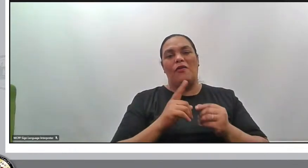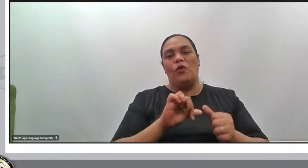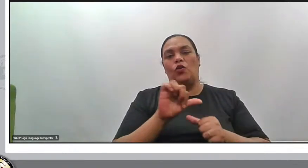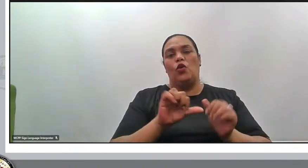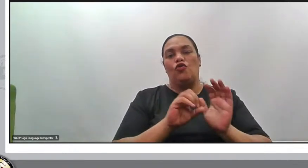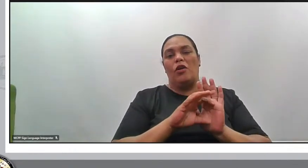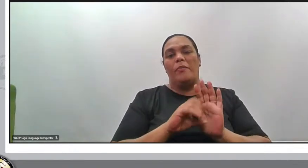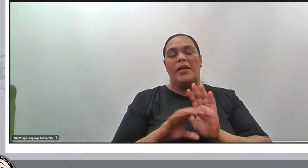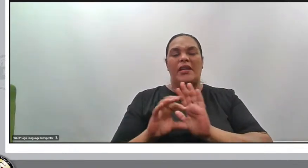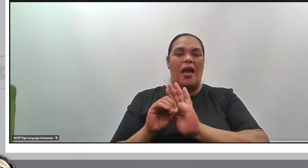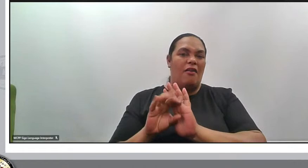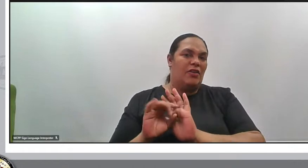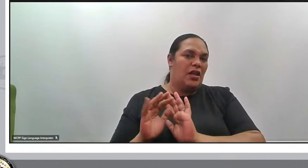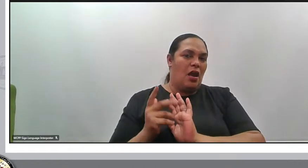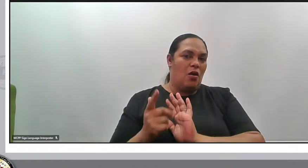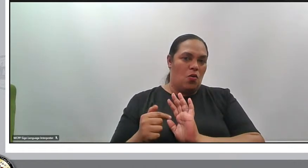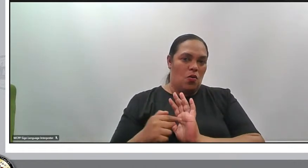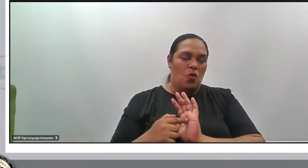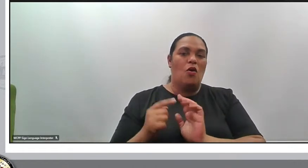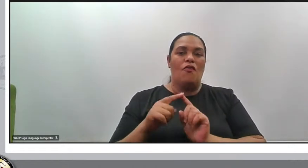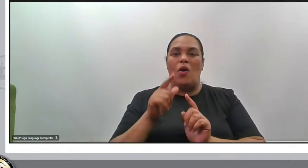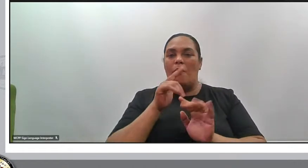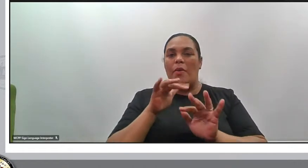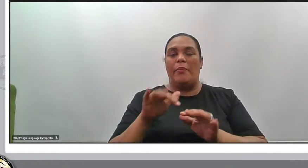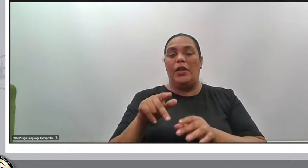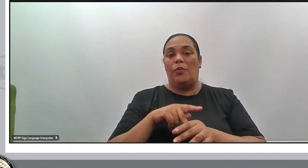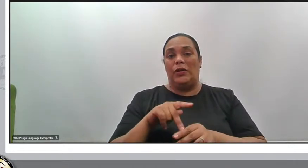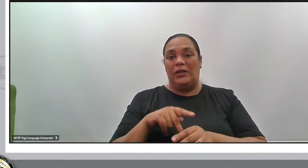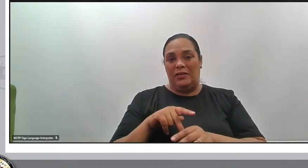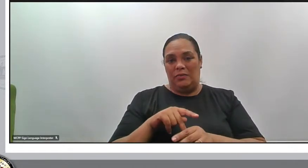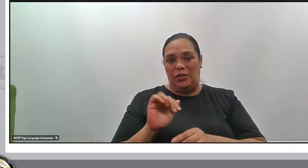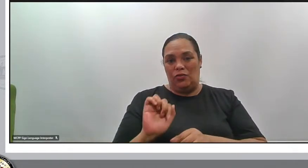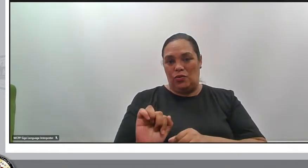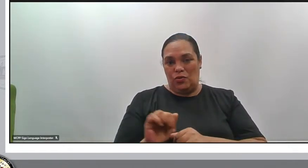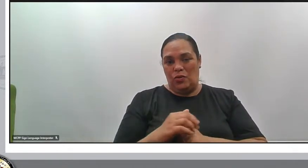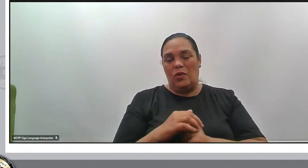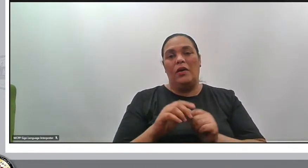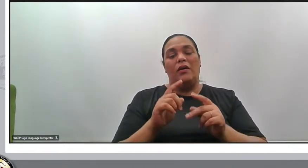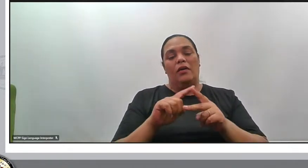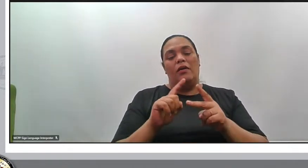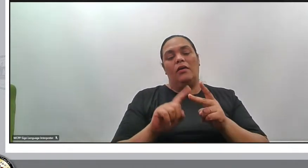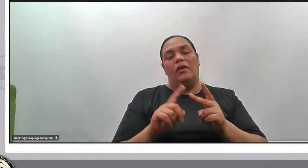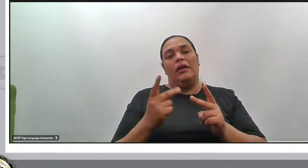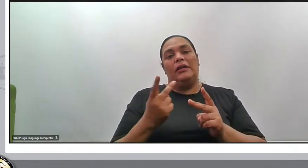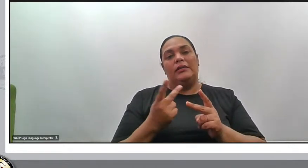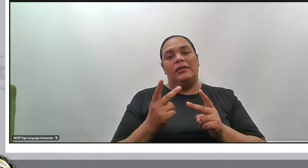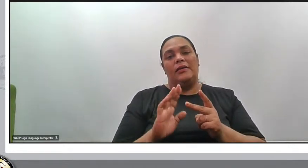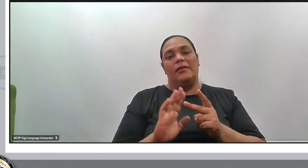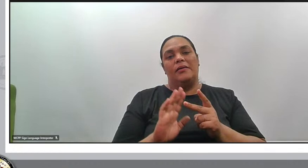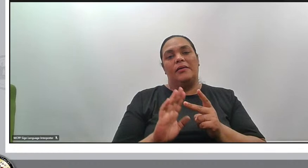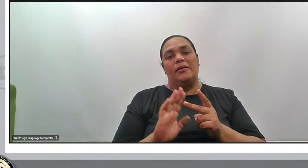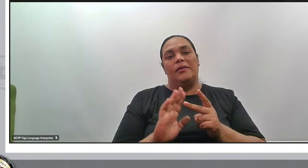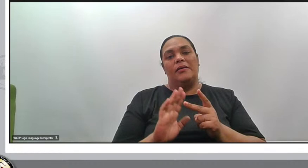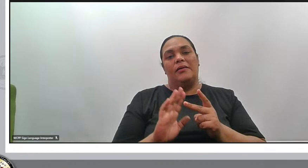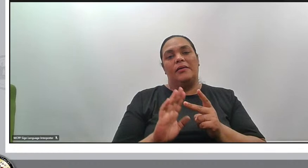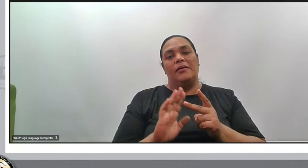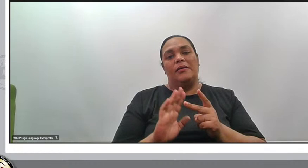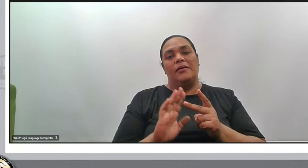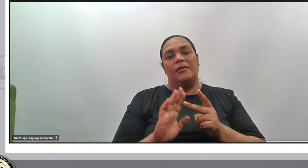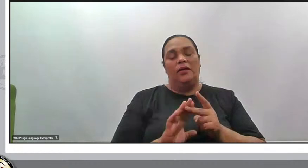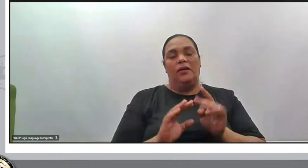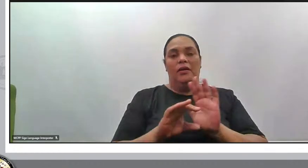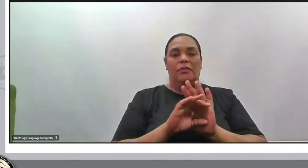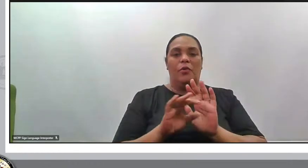media advertisements for public participation? And then also on the